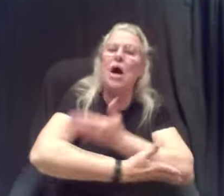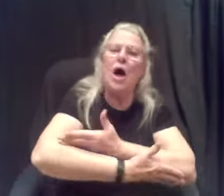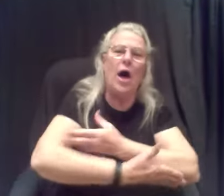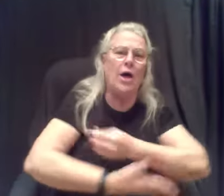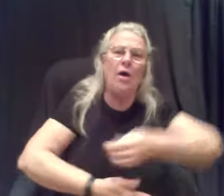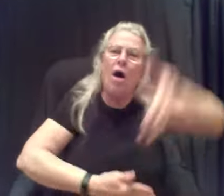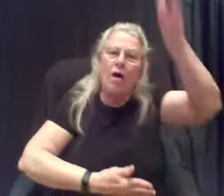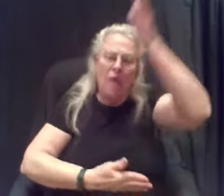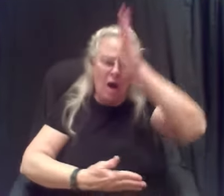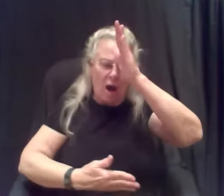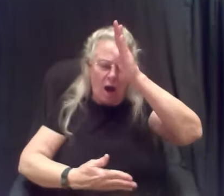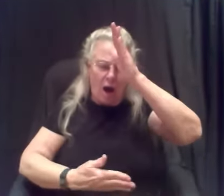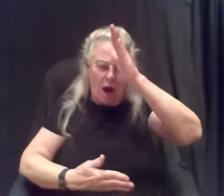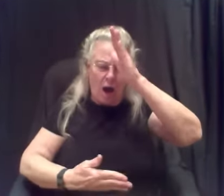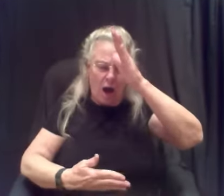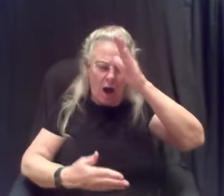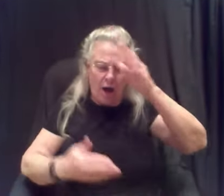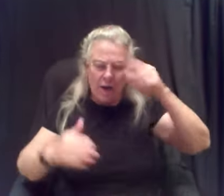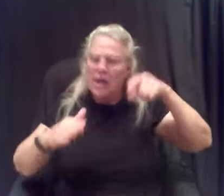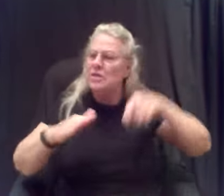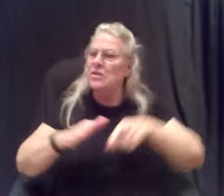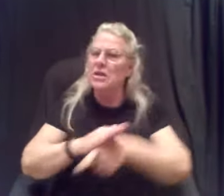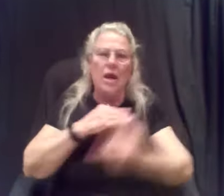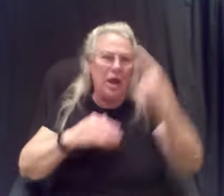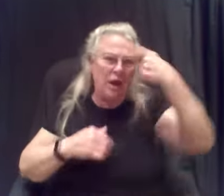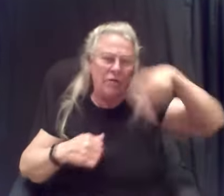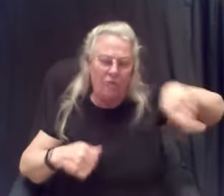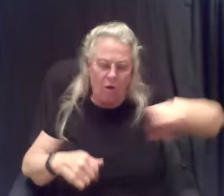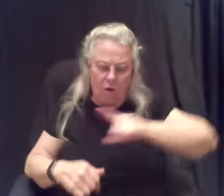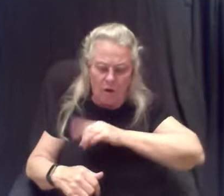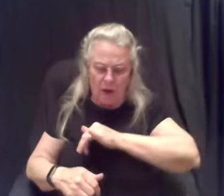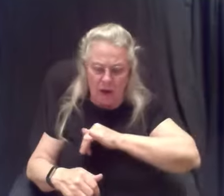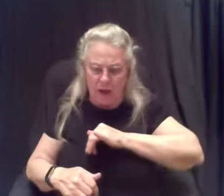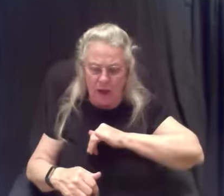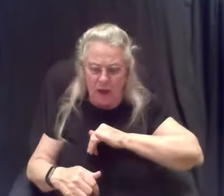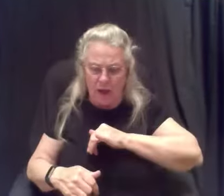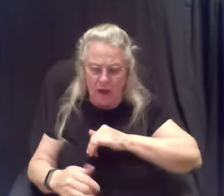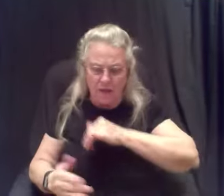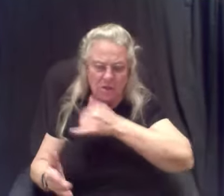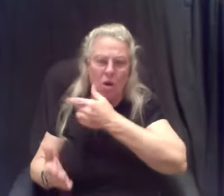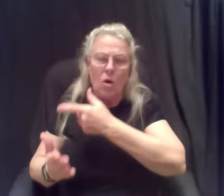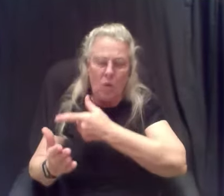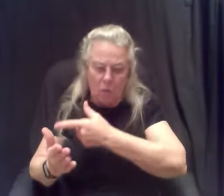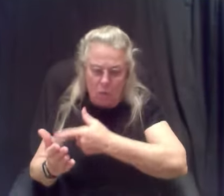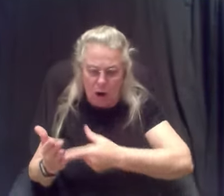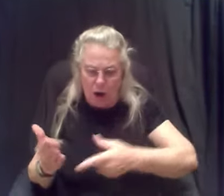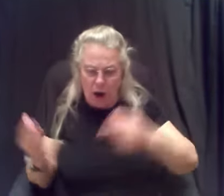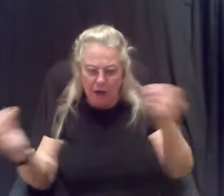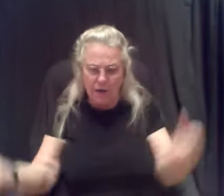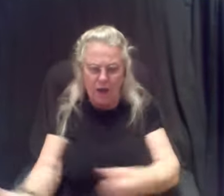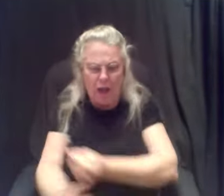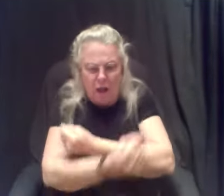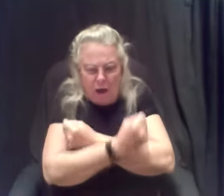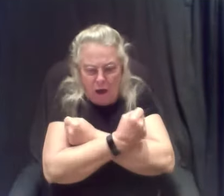of God, slain for us. What a love,